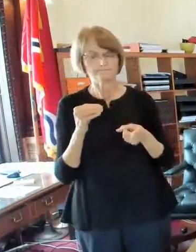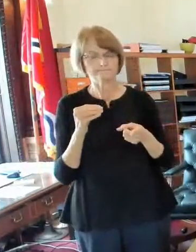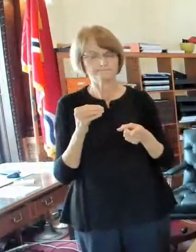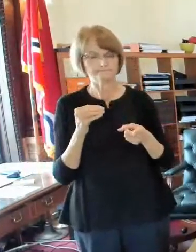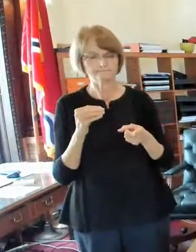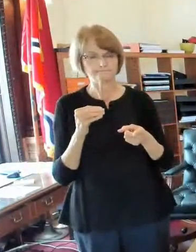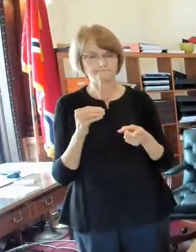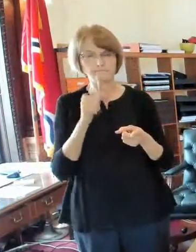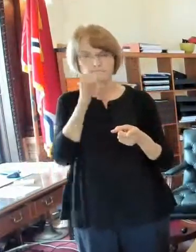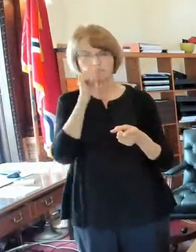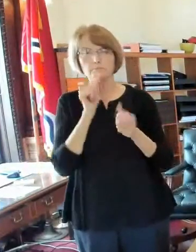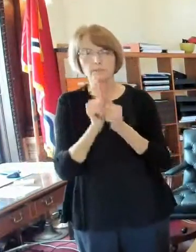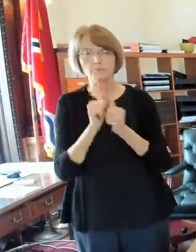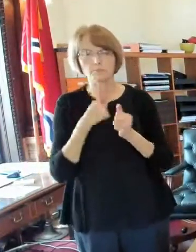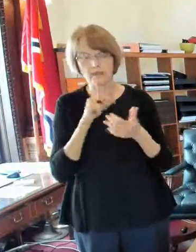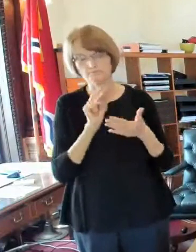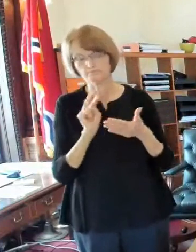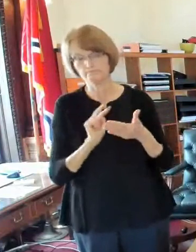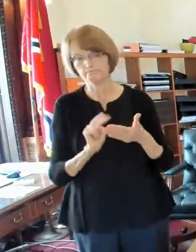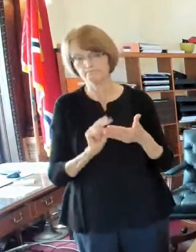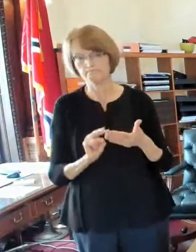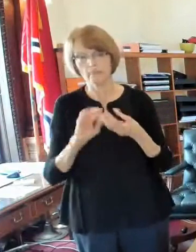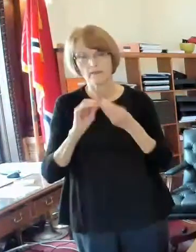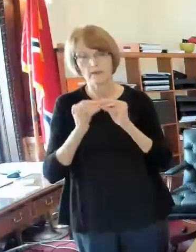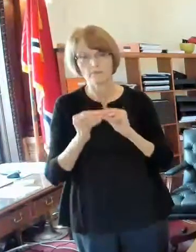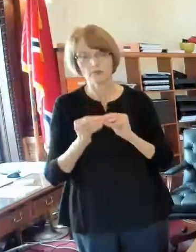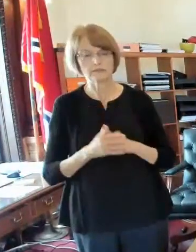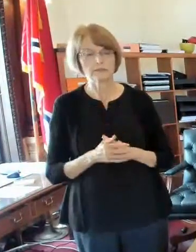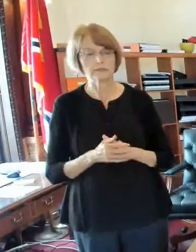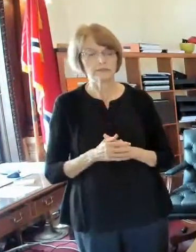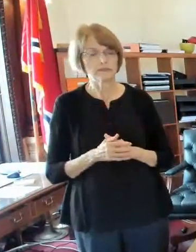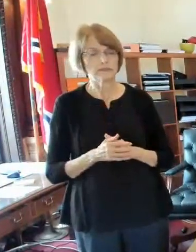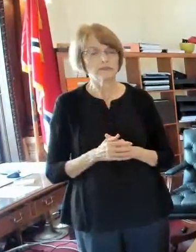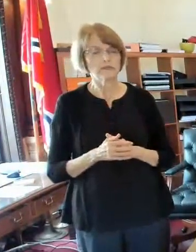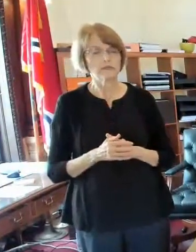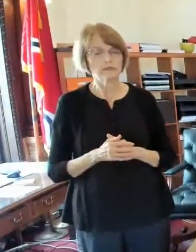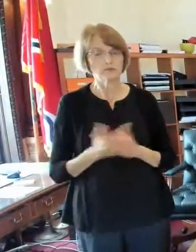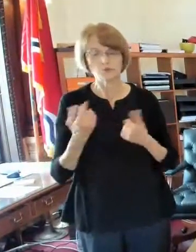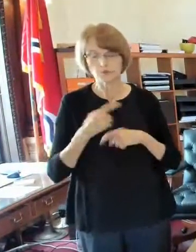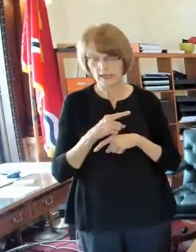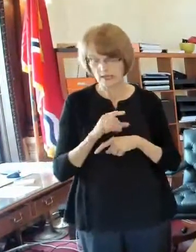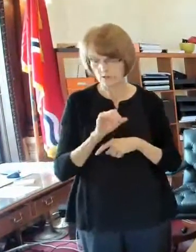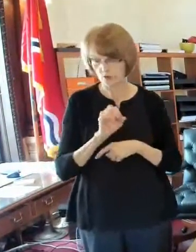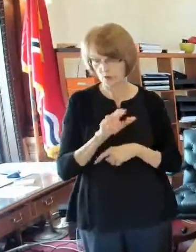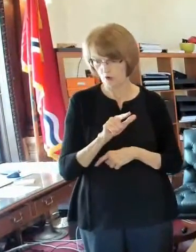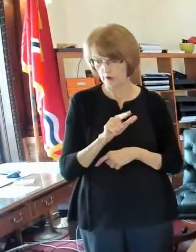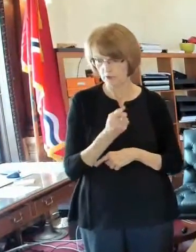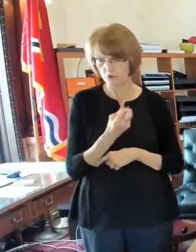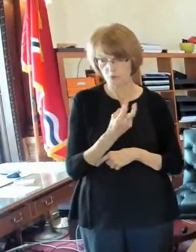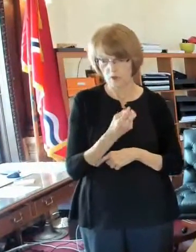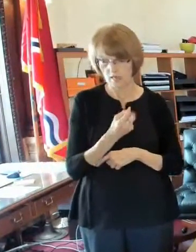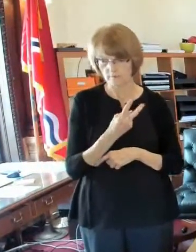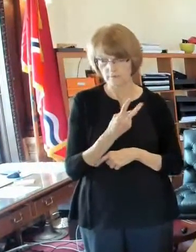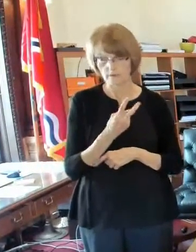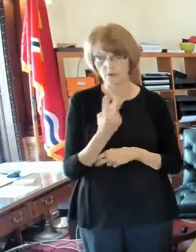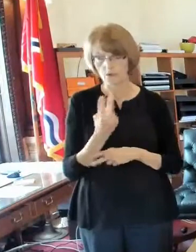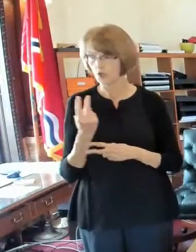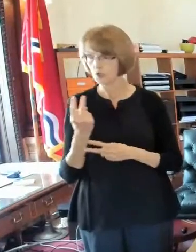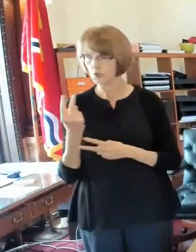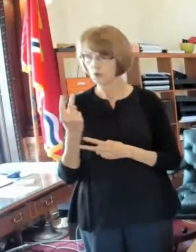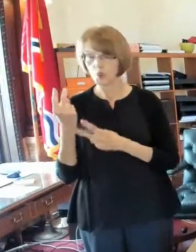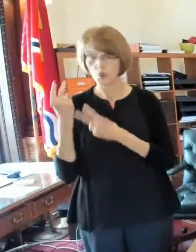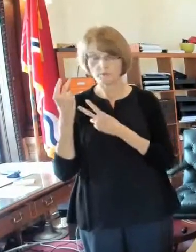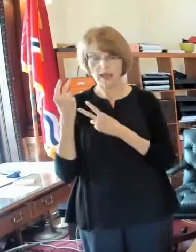bear with me a minute. So if you look back to, what's the date, the 11th? The 12th? Today's the 12th. So if you look back